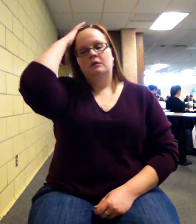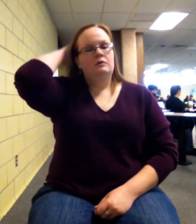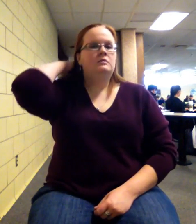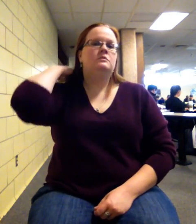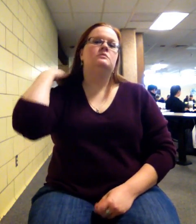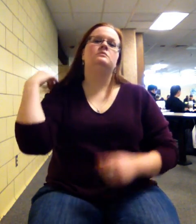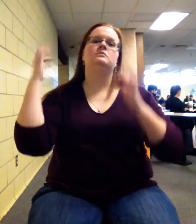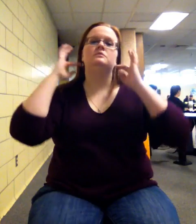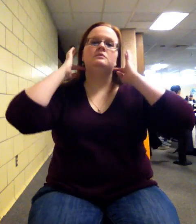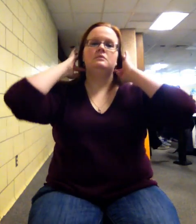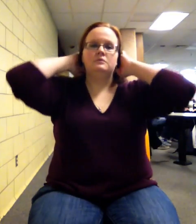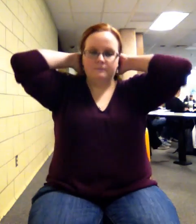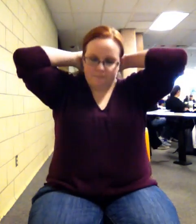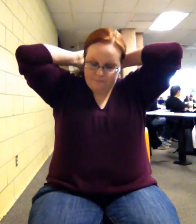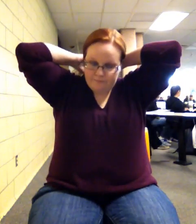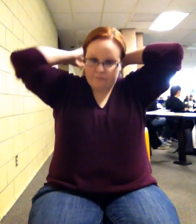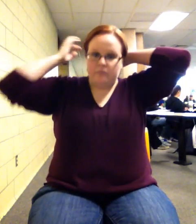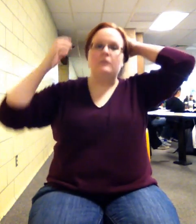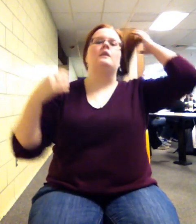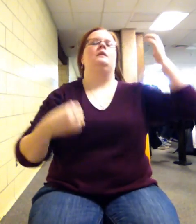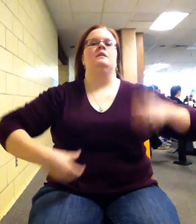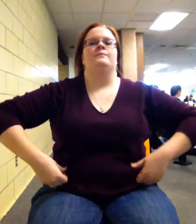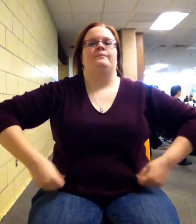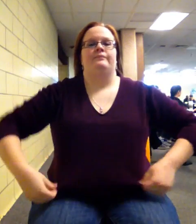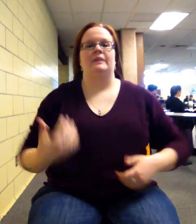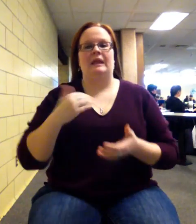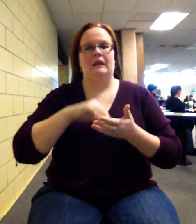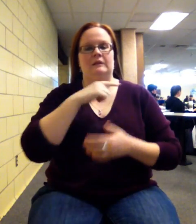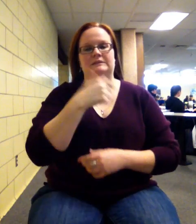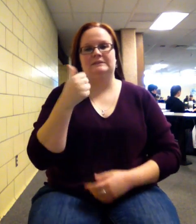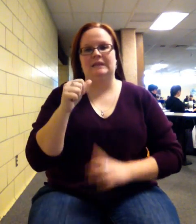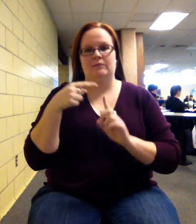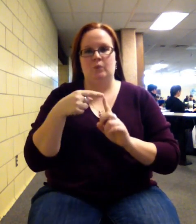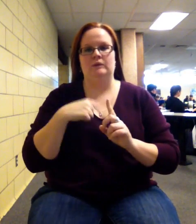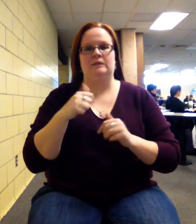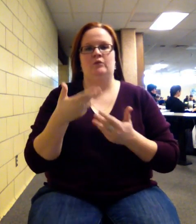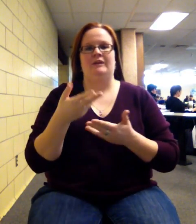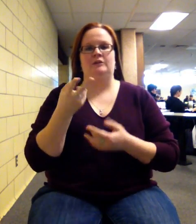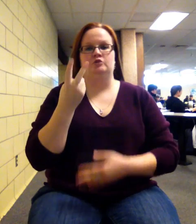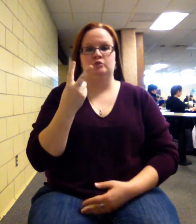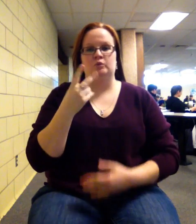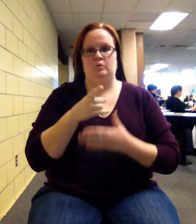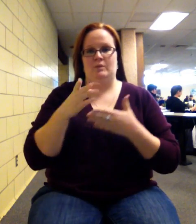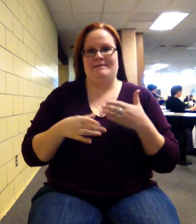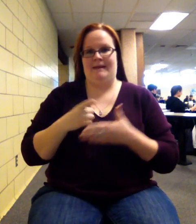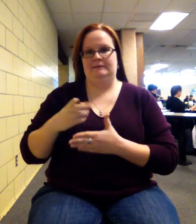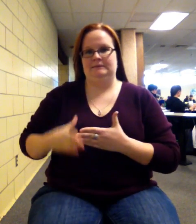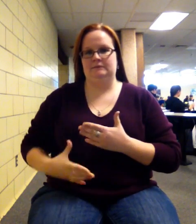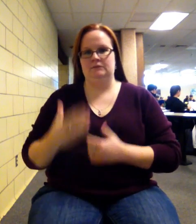Again, these are 10 points. And like I told you, I always give you 2 weekends, knowing that you guys are busy and have other